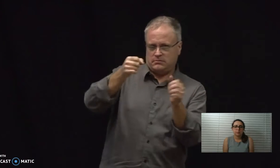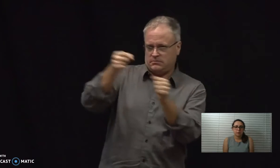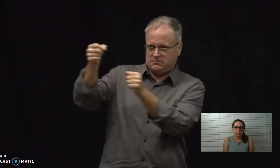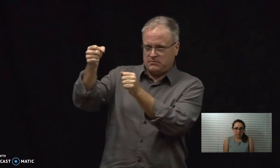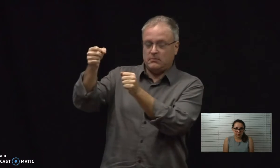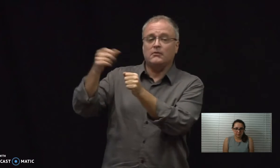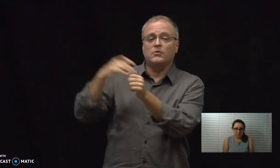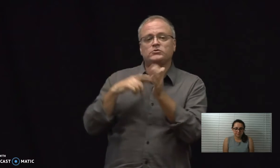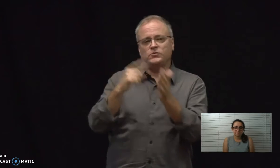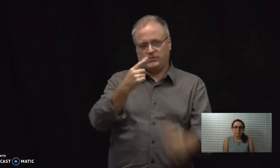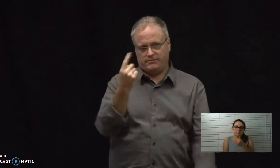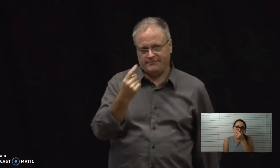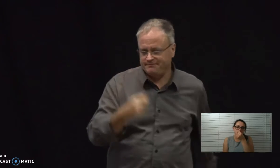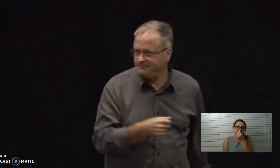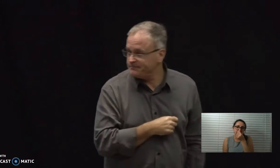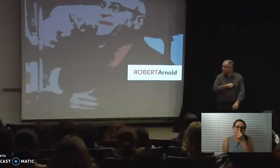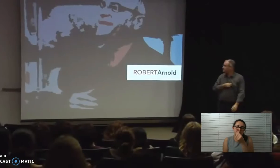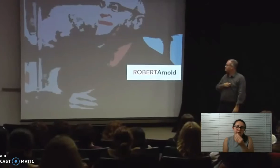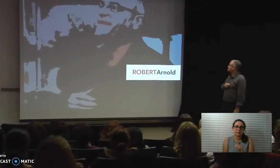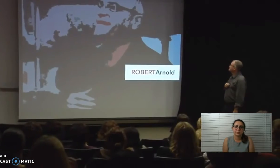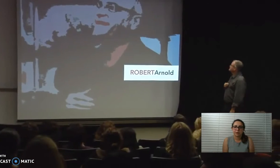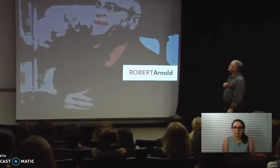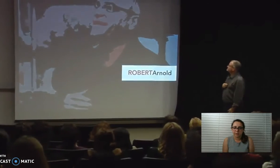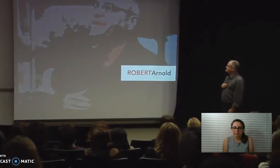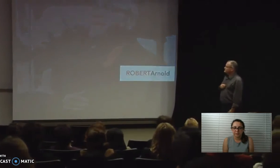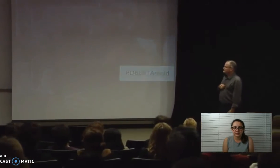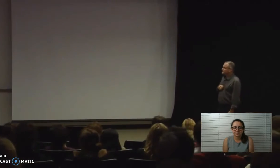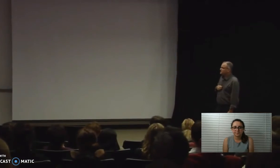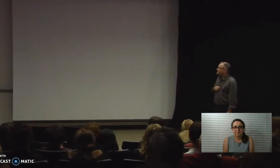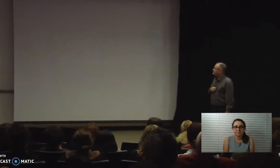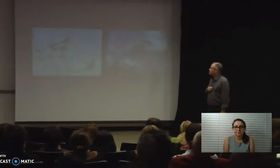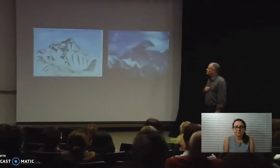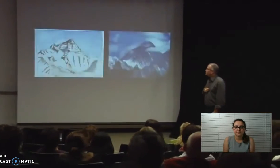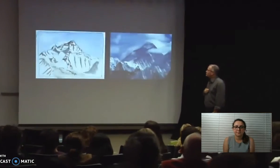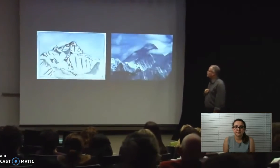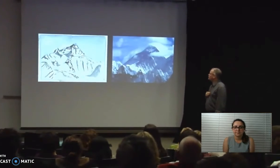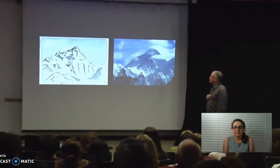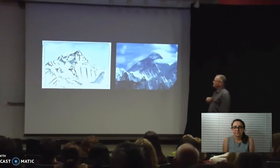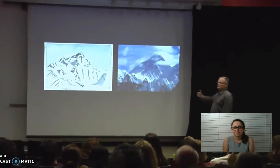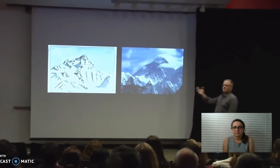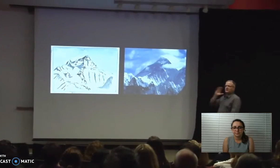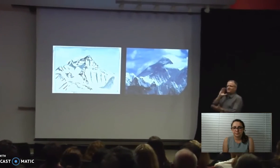But hold that question. I want to show you something first.